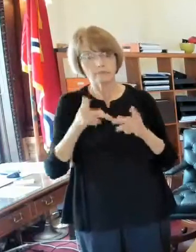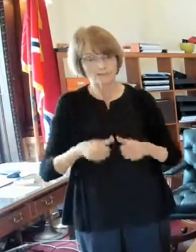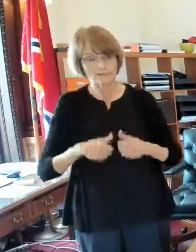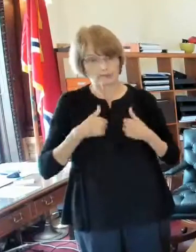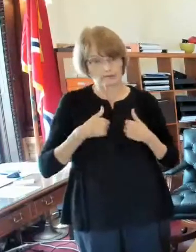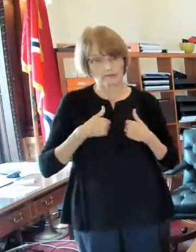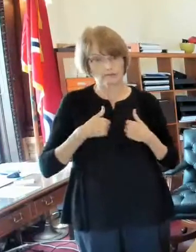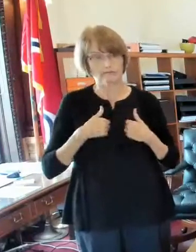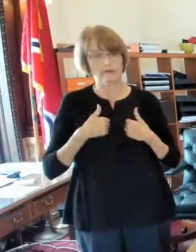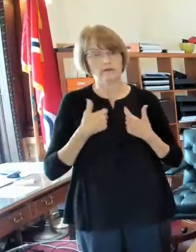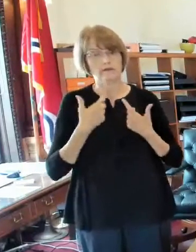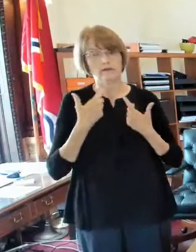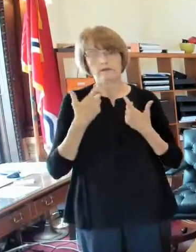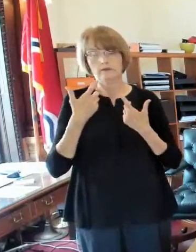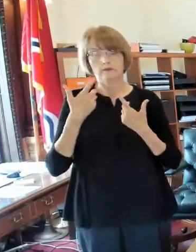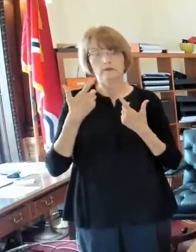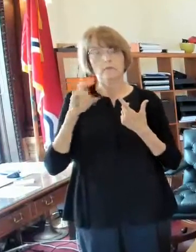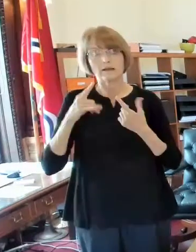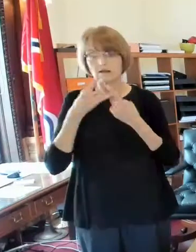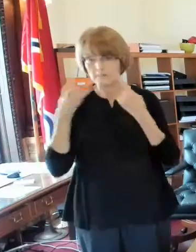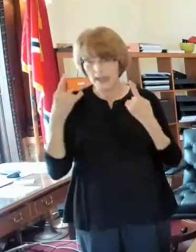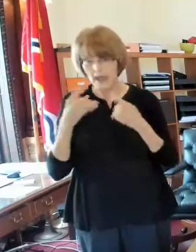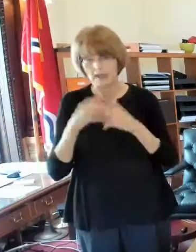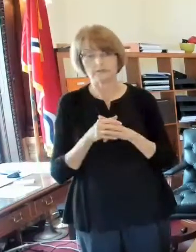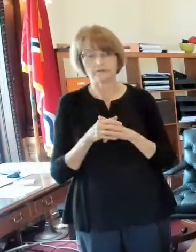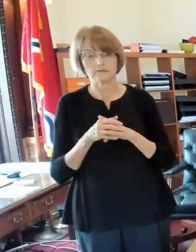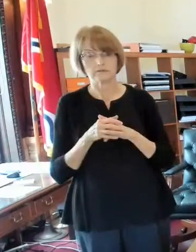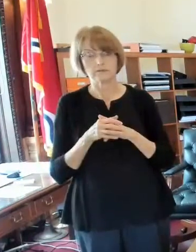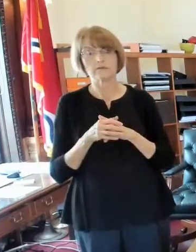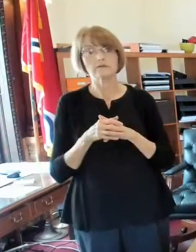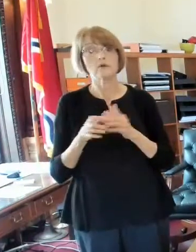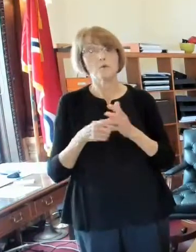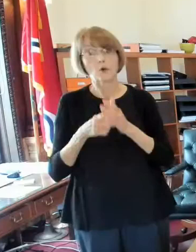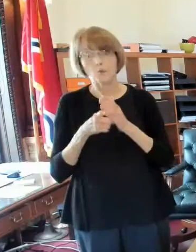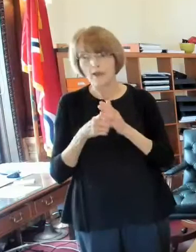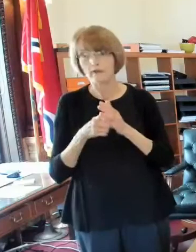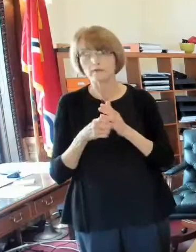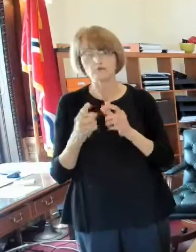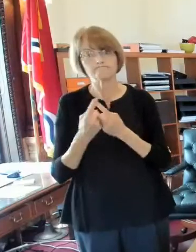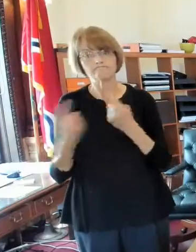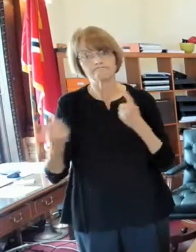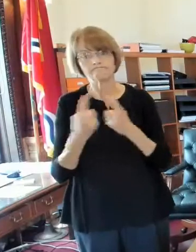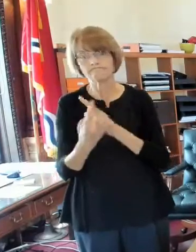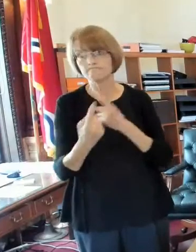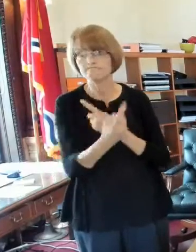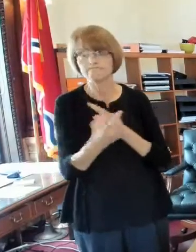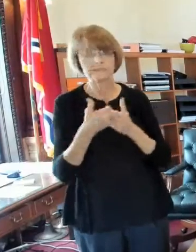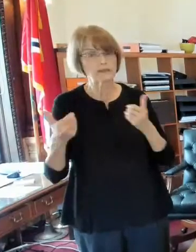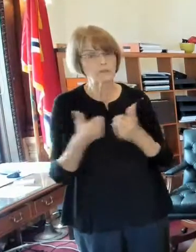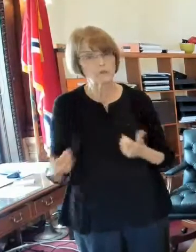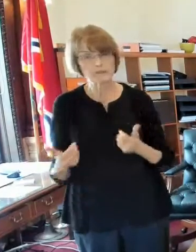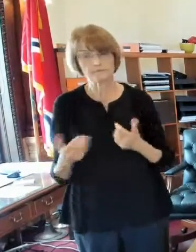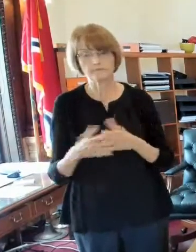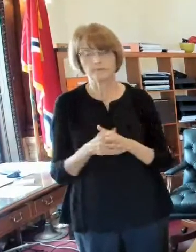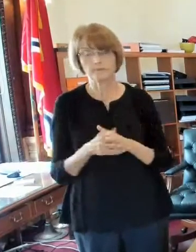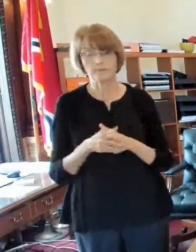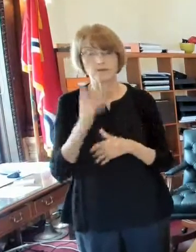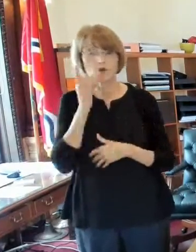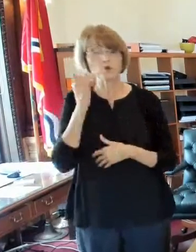required to wear a mask. You're required to socially distance. And dorms and group